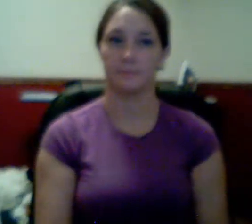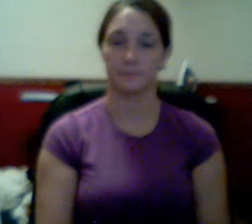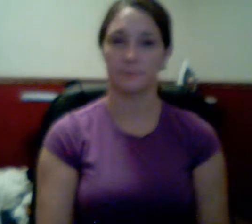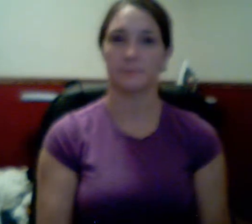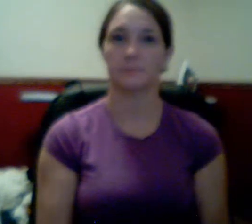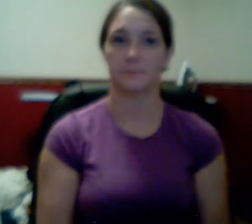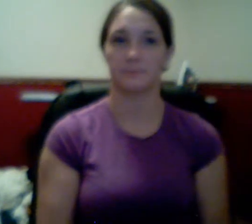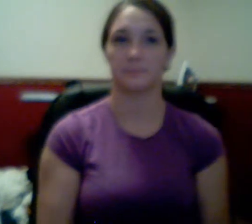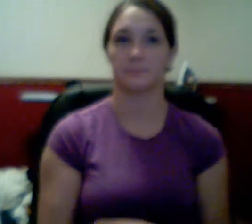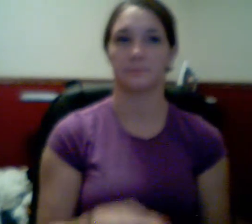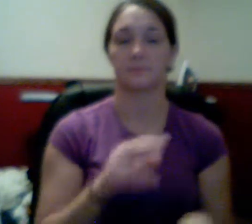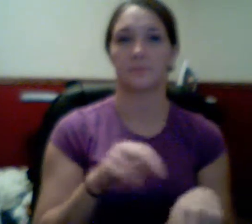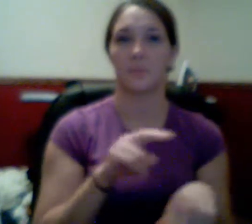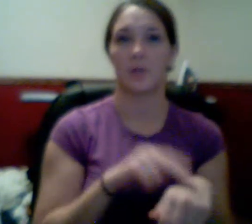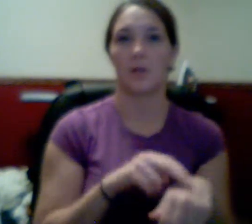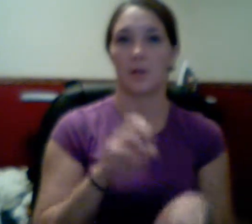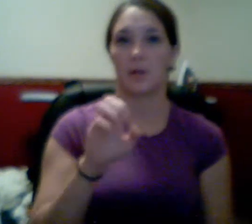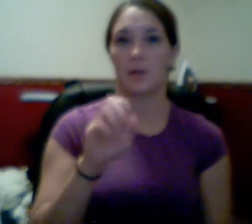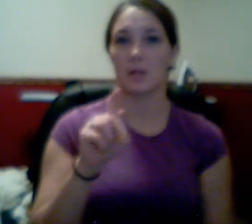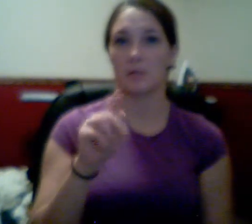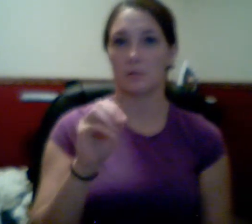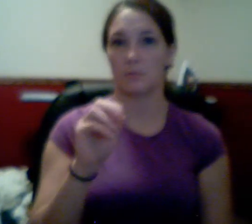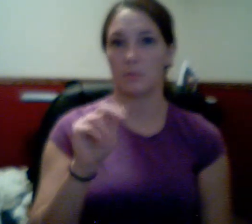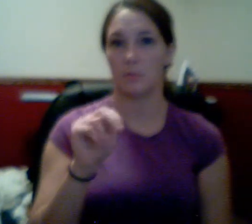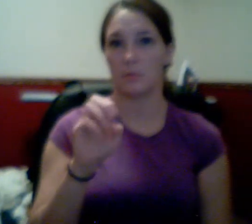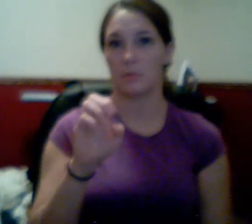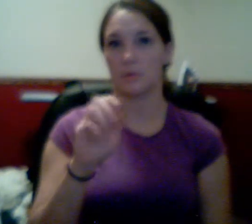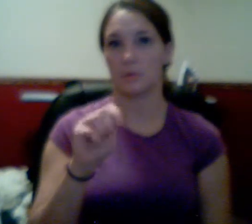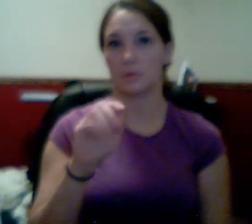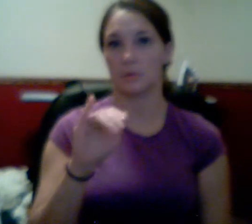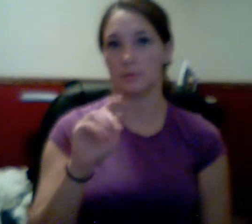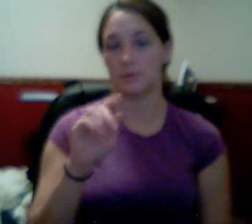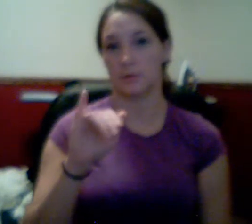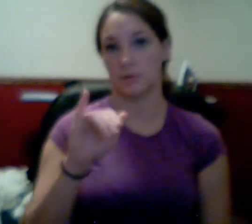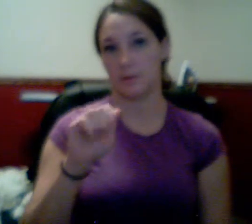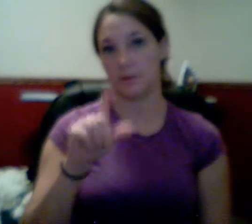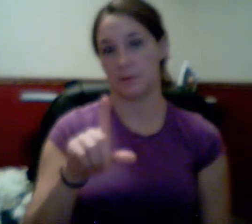exponential number. That will be covered again in detail in another lecture.